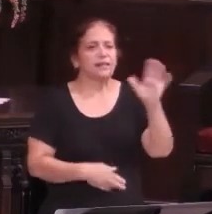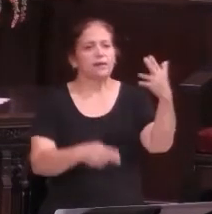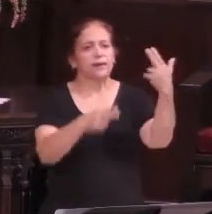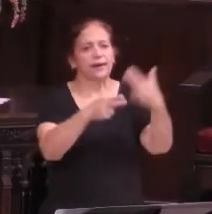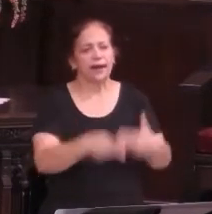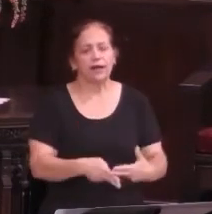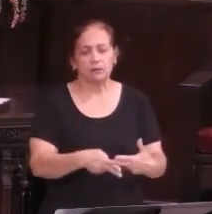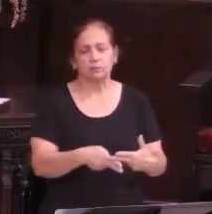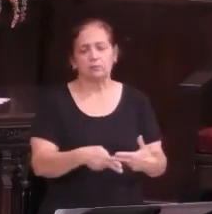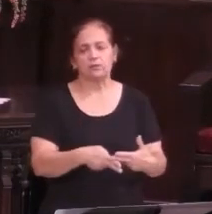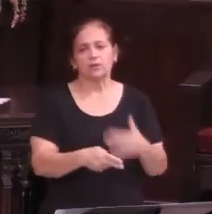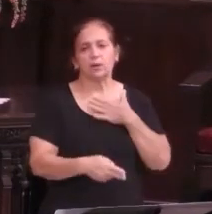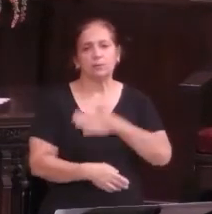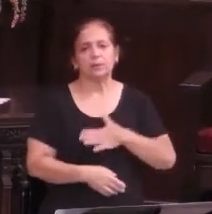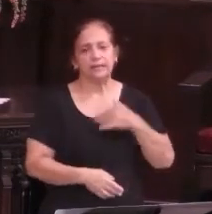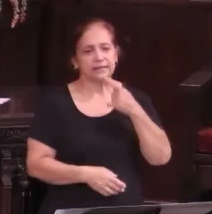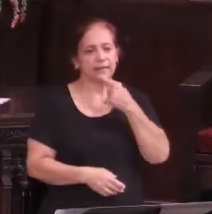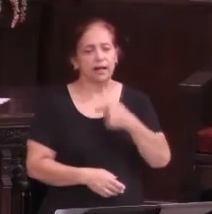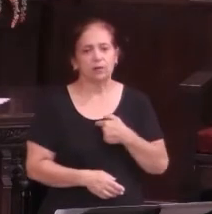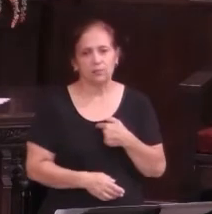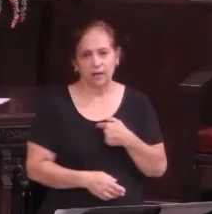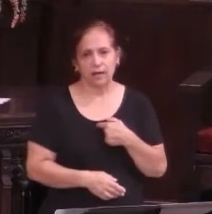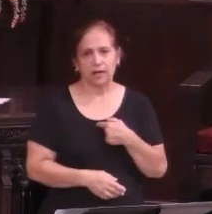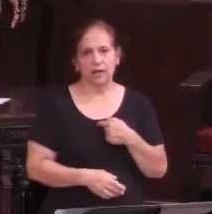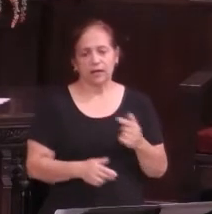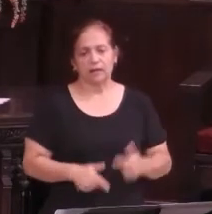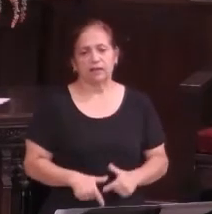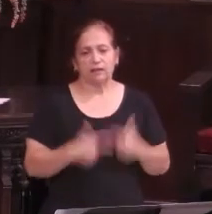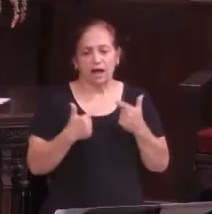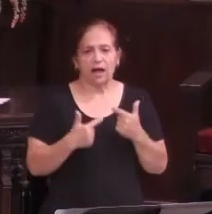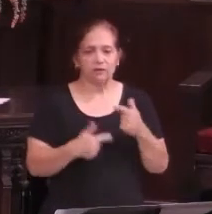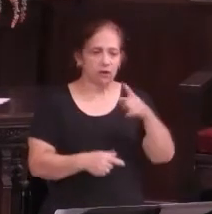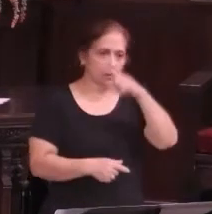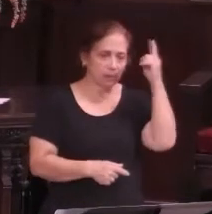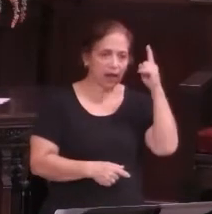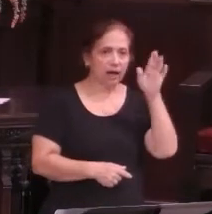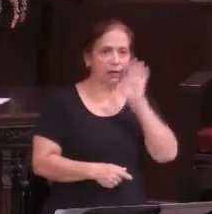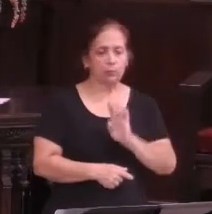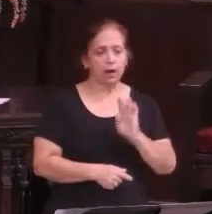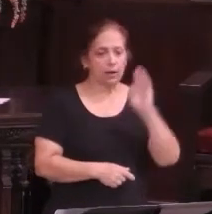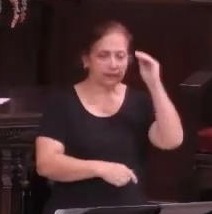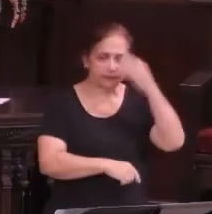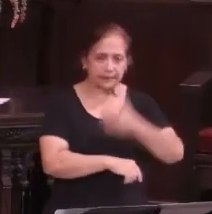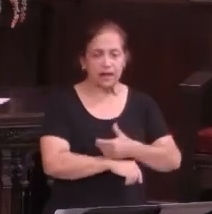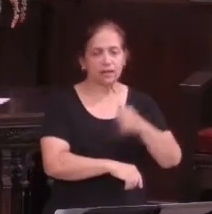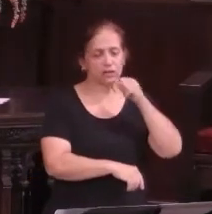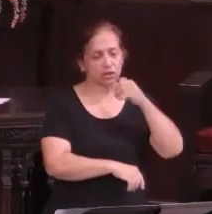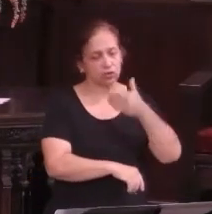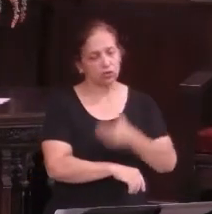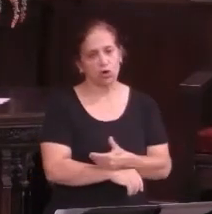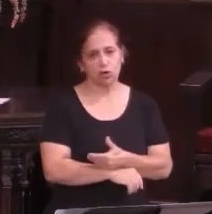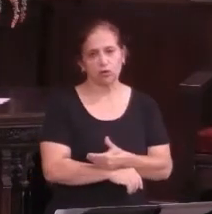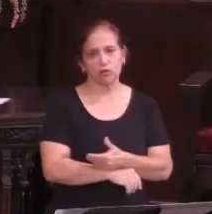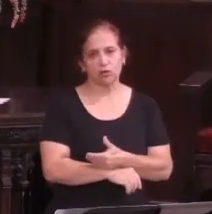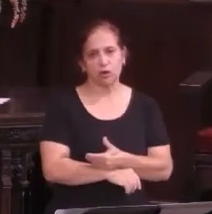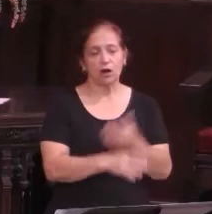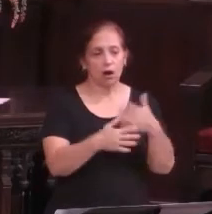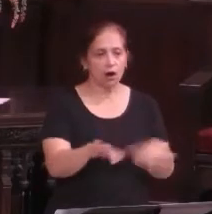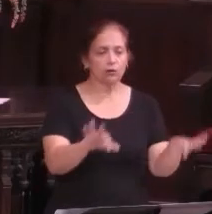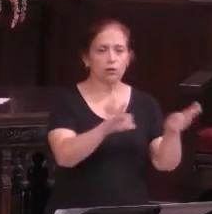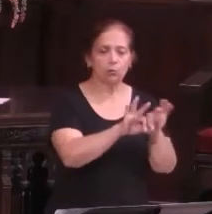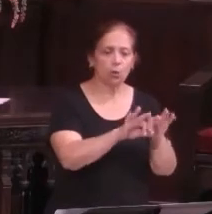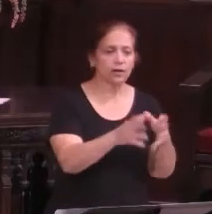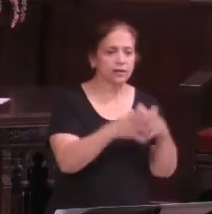names. Please tell me that the lives of our black and brown sons and daughters, matter